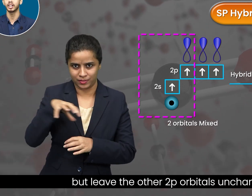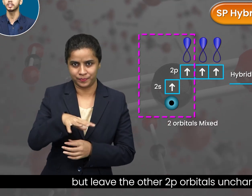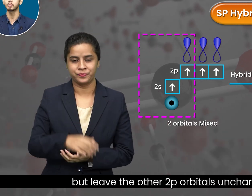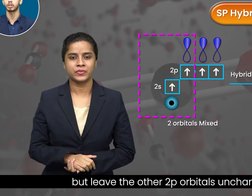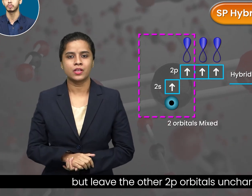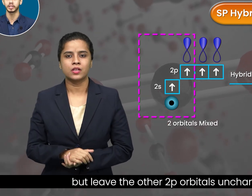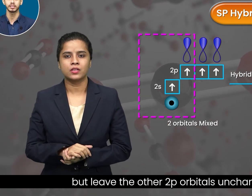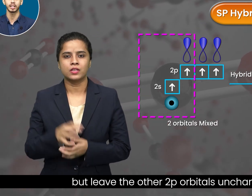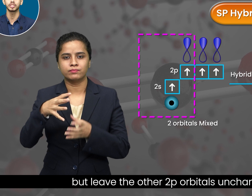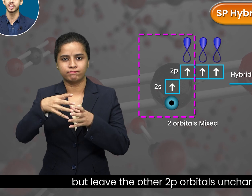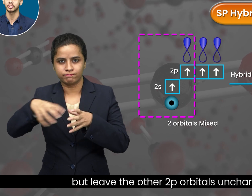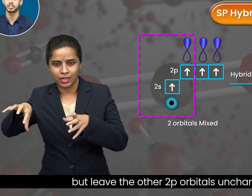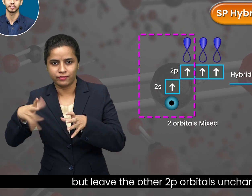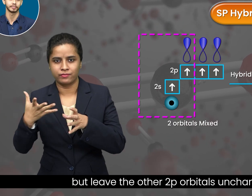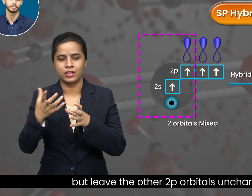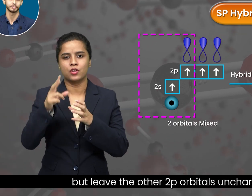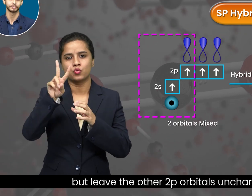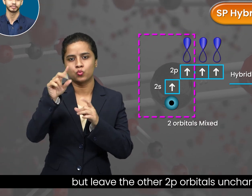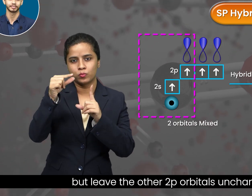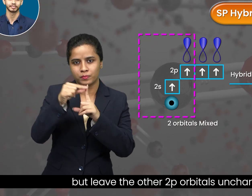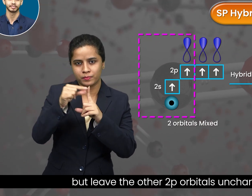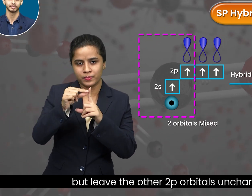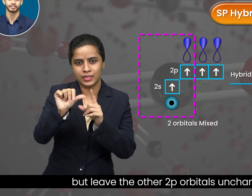the other 2p orbitals unchanged.